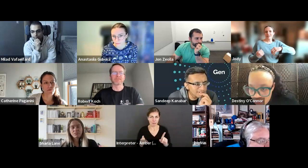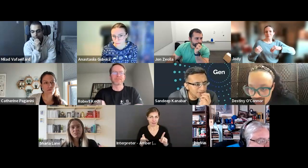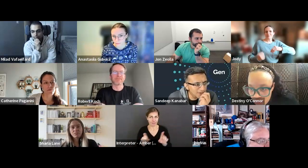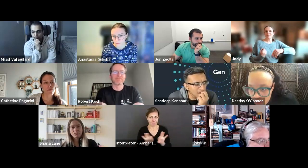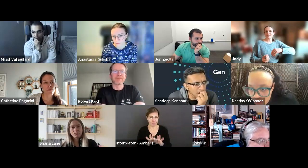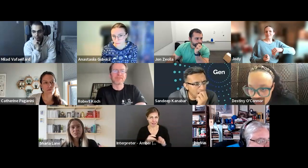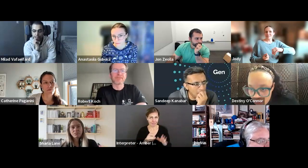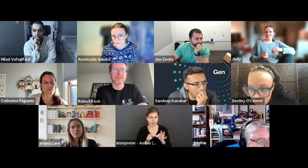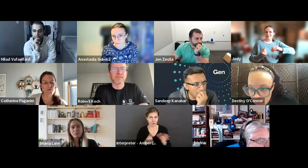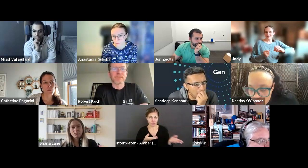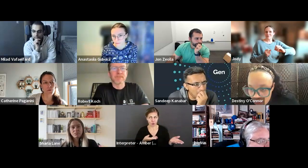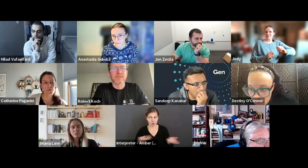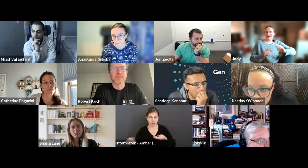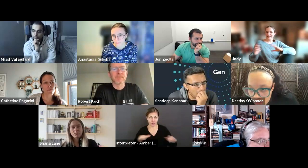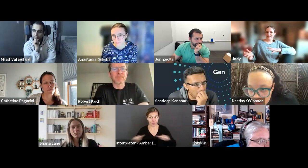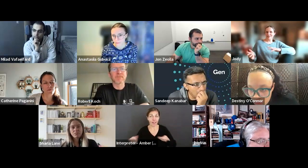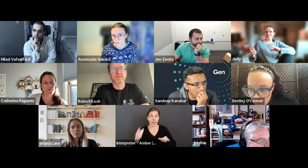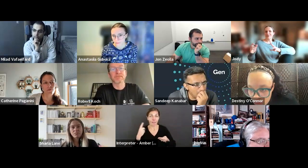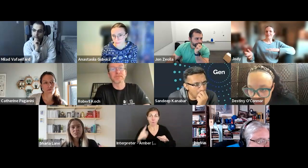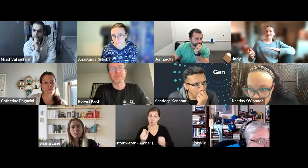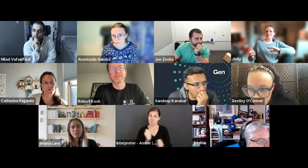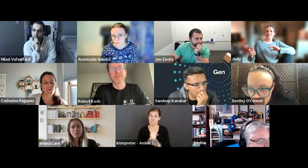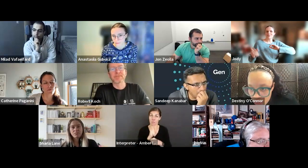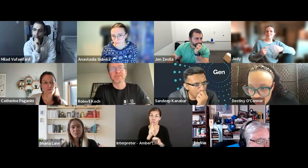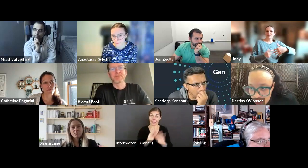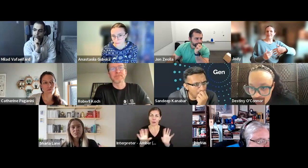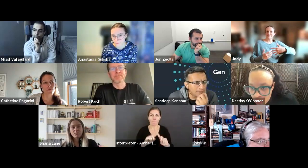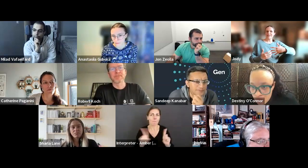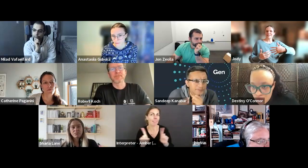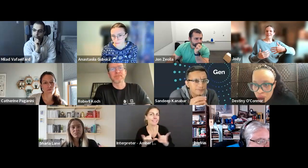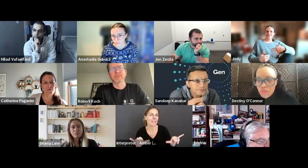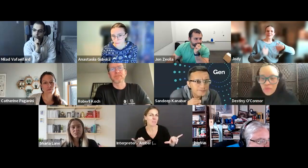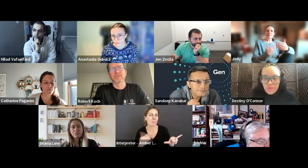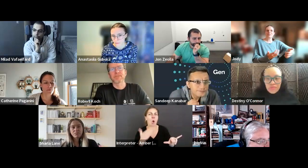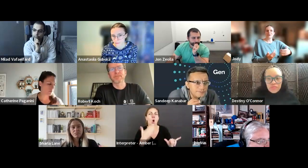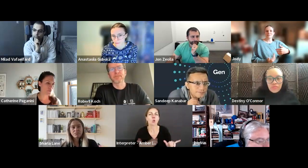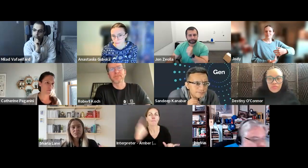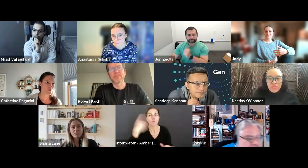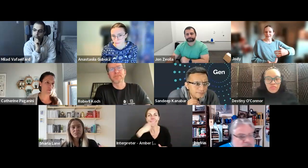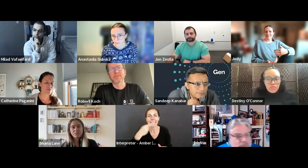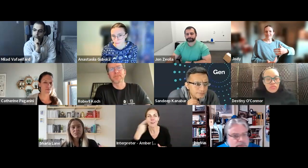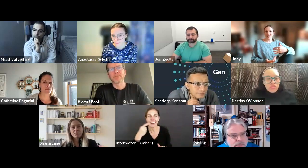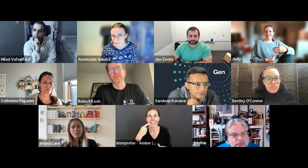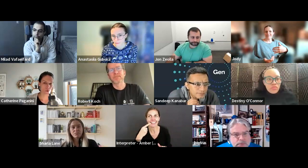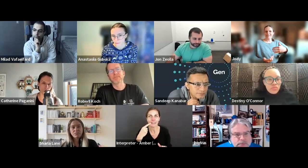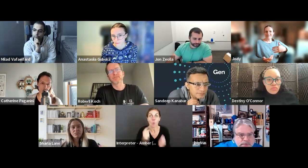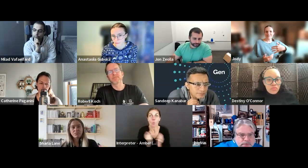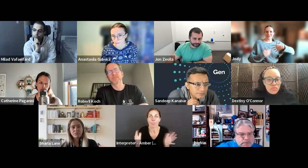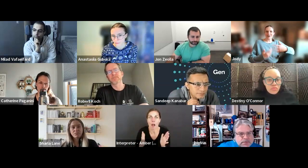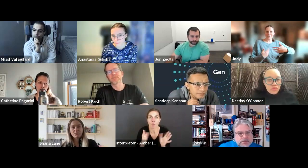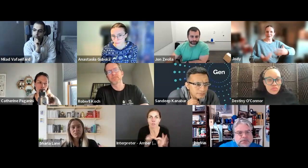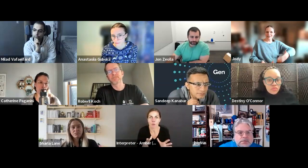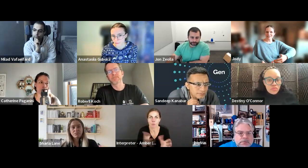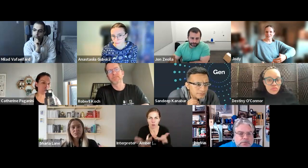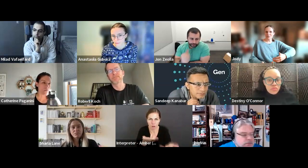conversation. But it might be interesting to sometimes not use interpreters so that people understand you can come up and talk to someone directly. And